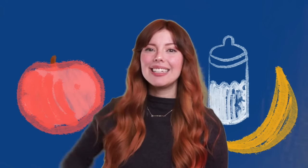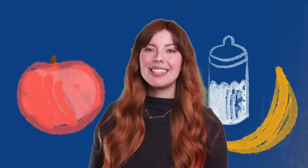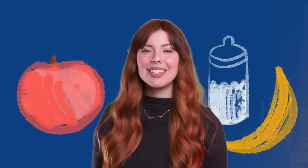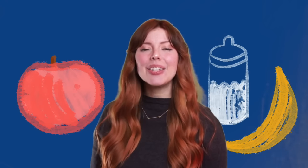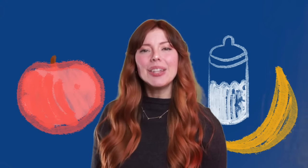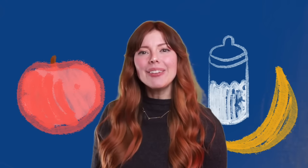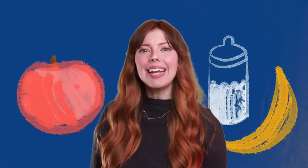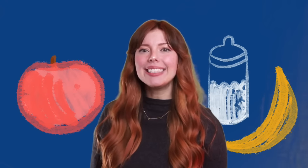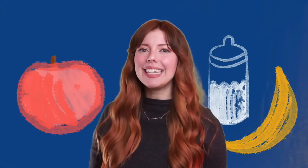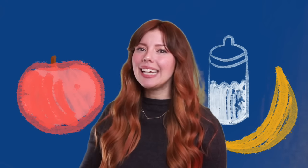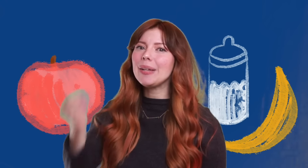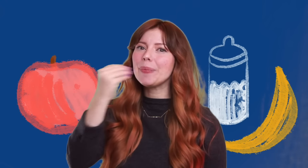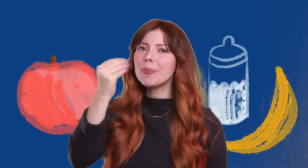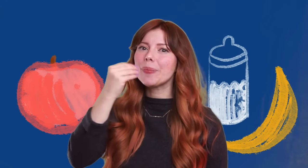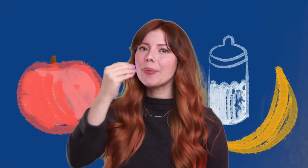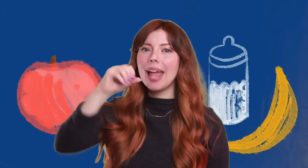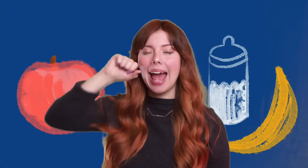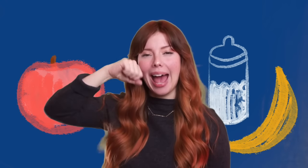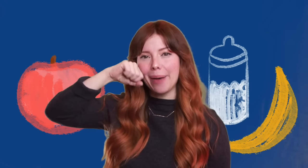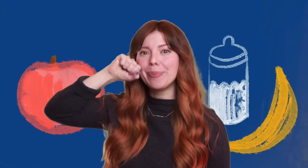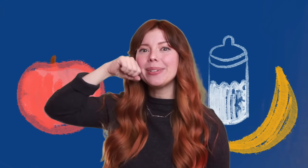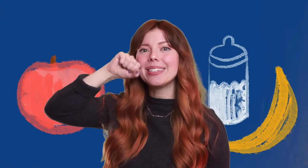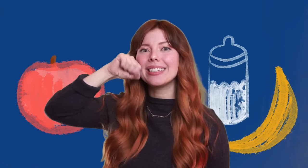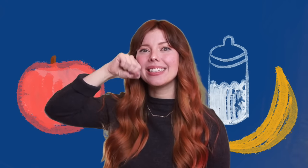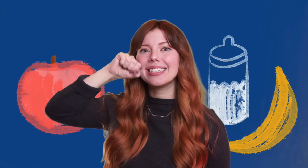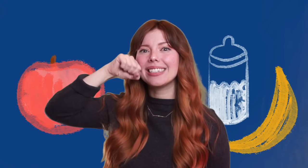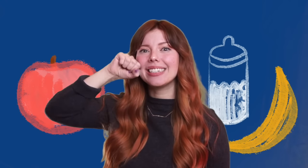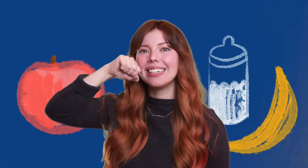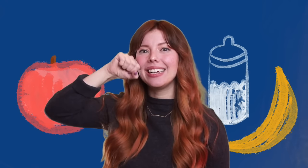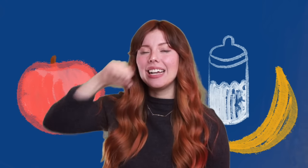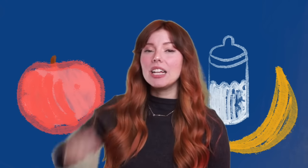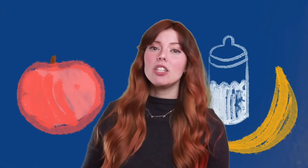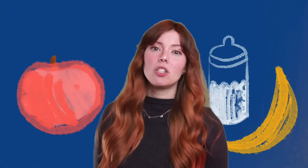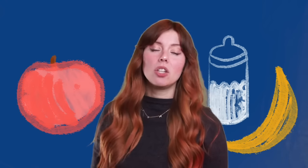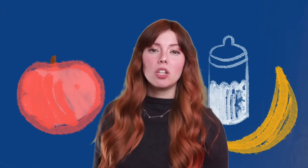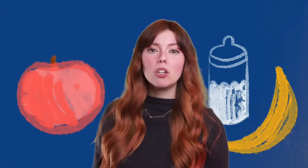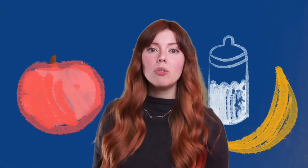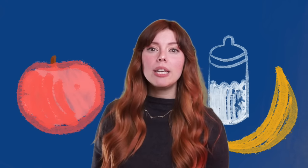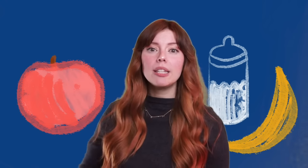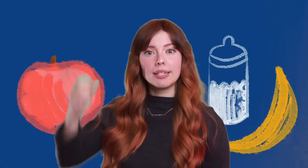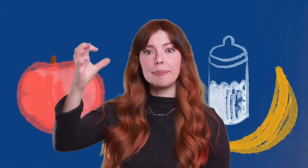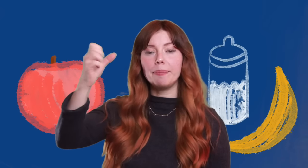Do you like to eat apples? Do you need some milk?